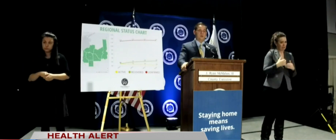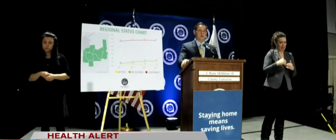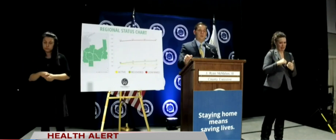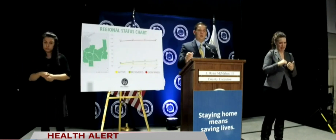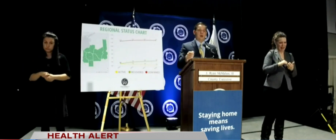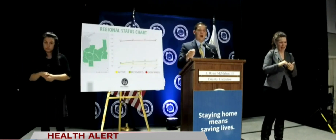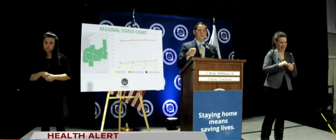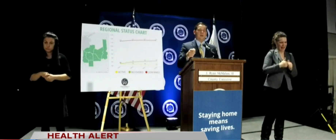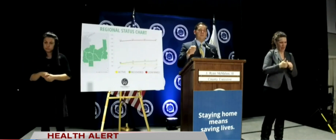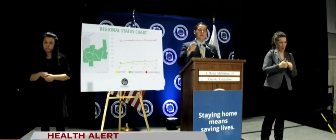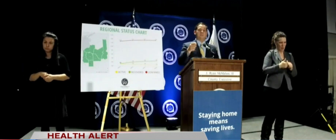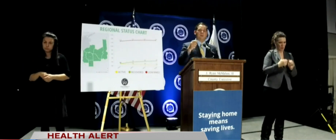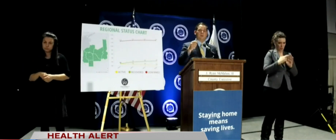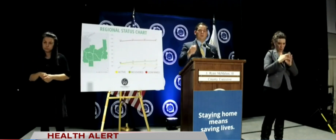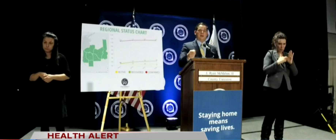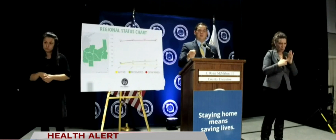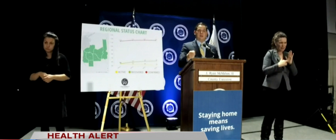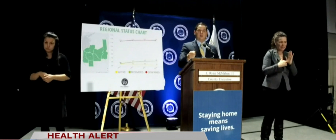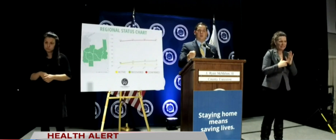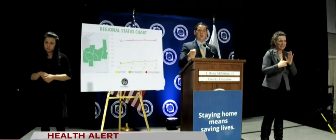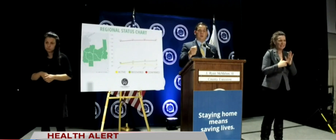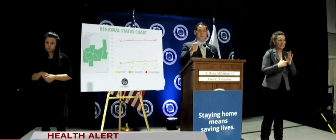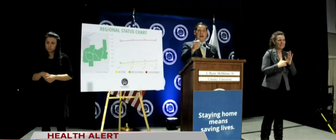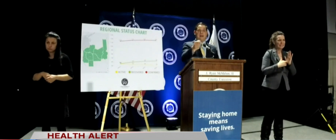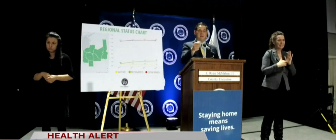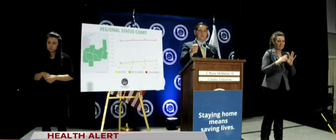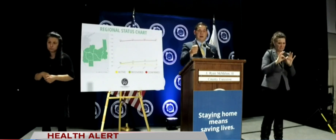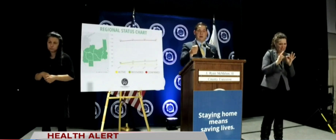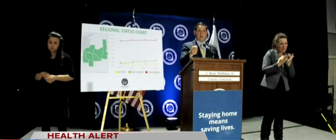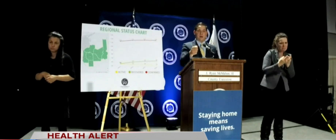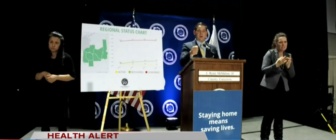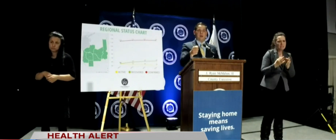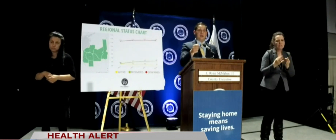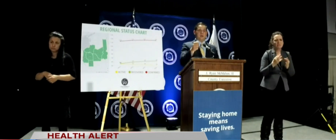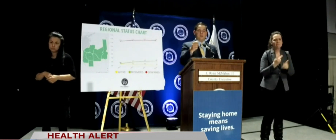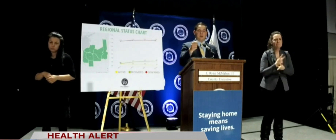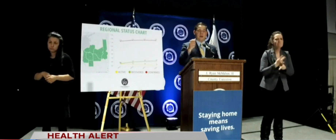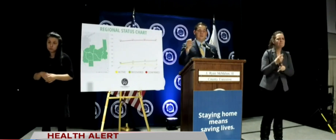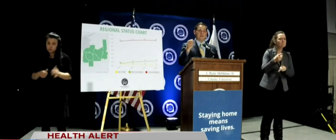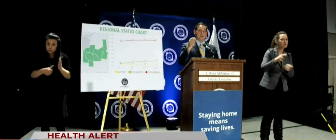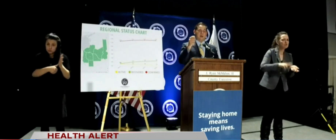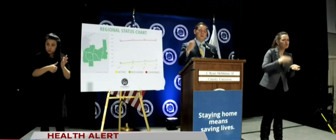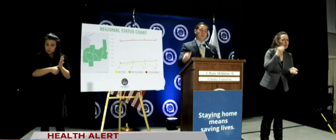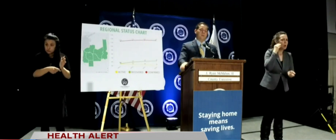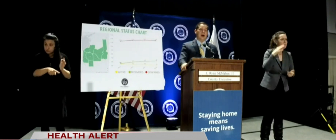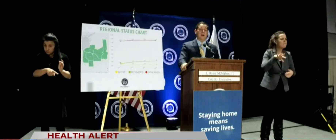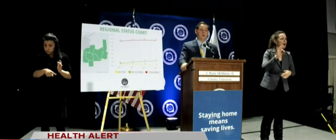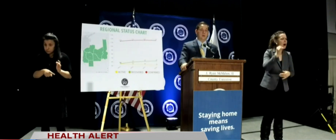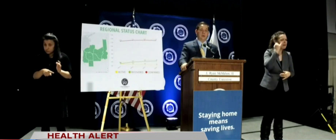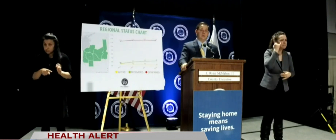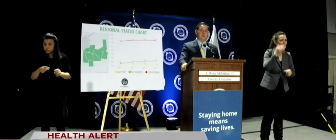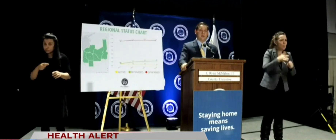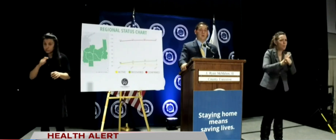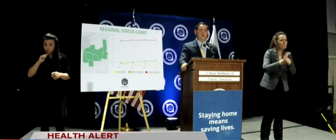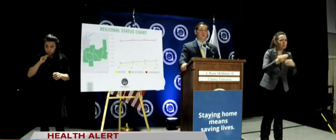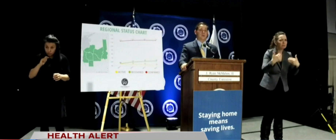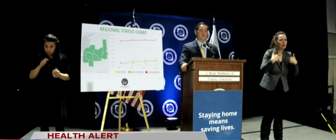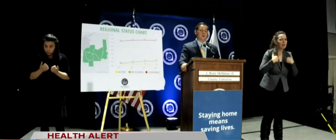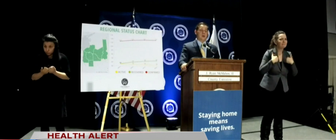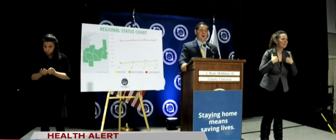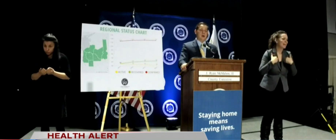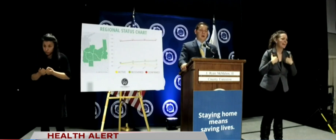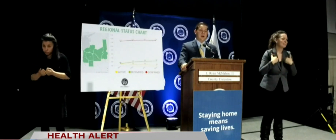the nursing home, how many people, they have to tell you whether you're positive or not, right? Do they have to tell you how many people? I don't know the answer to that